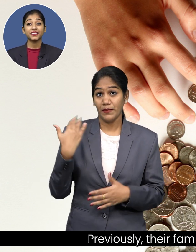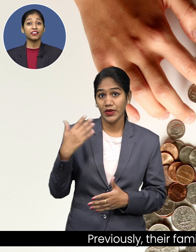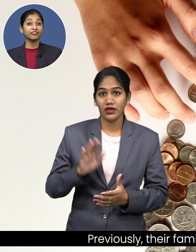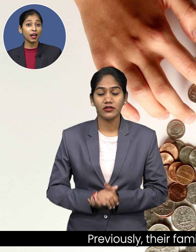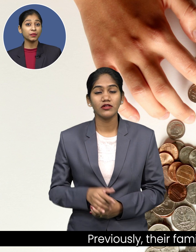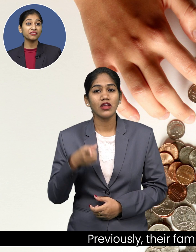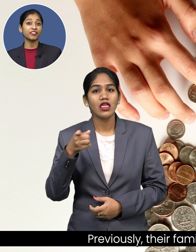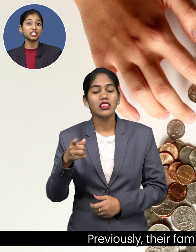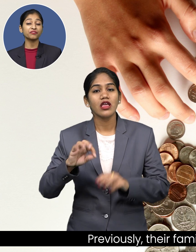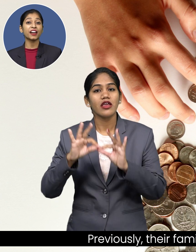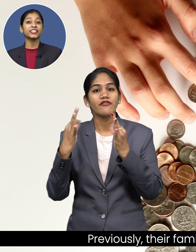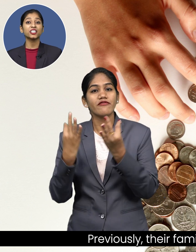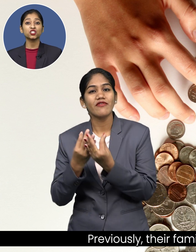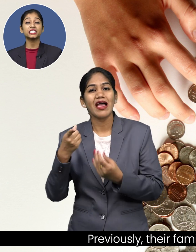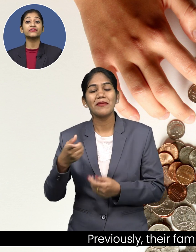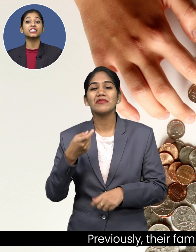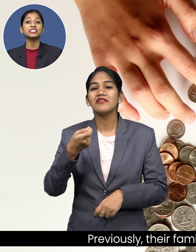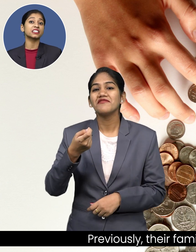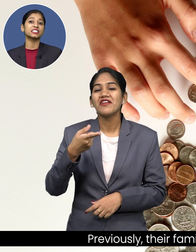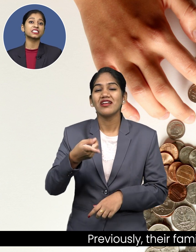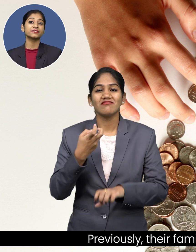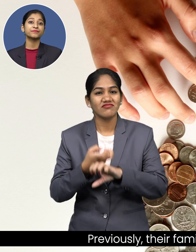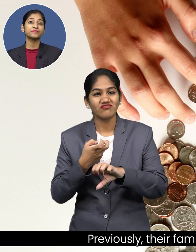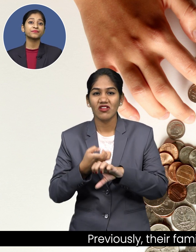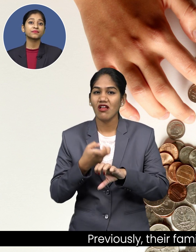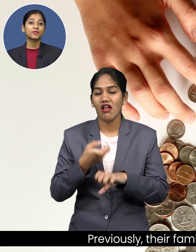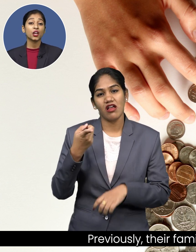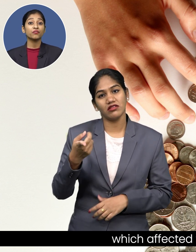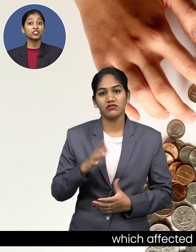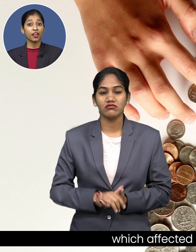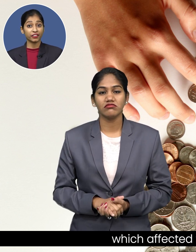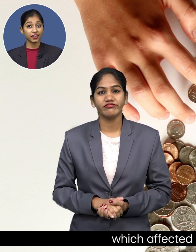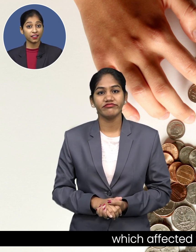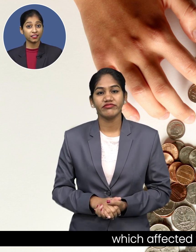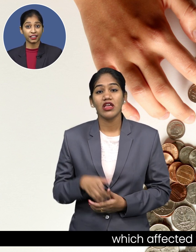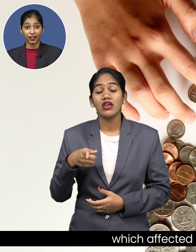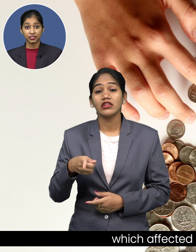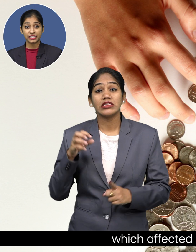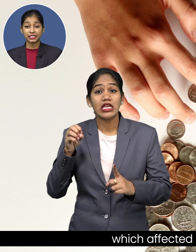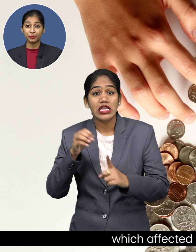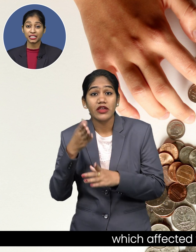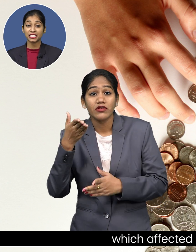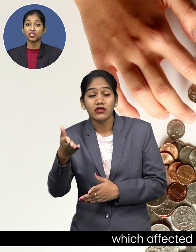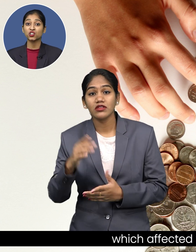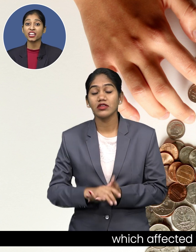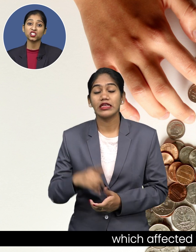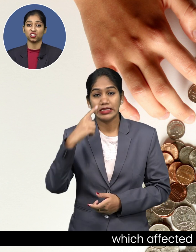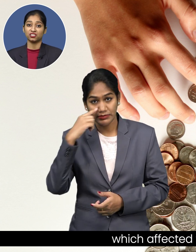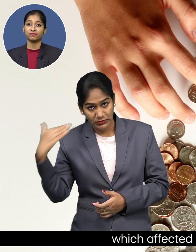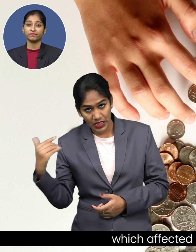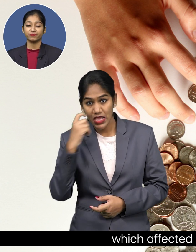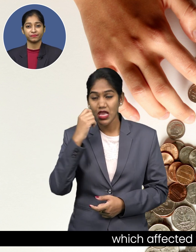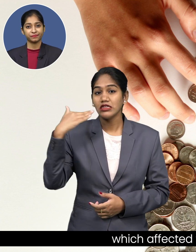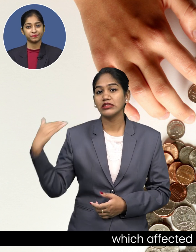Previously, their family faced financial difficulties, which affected their siblings'